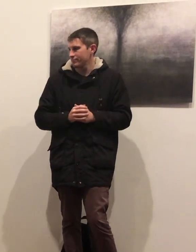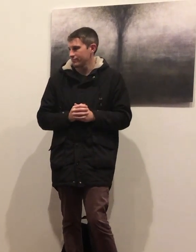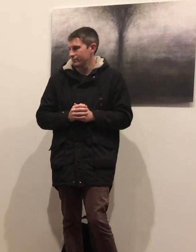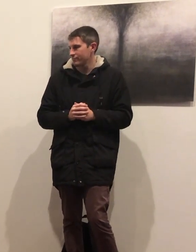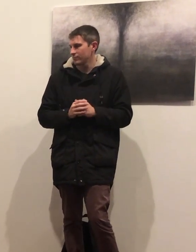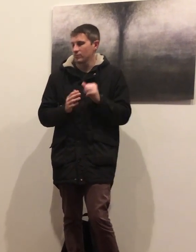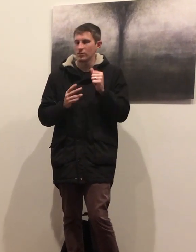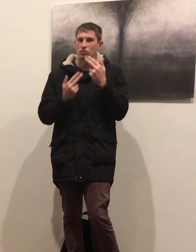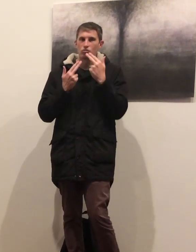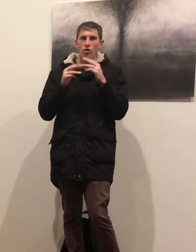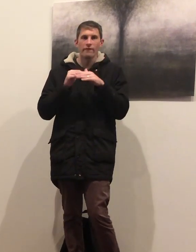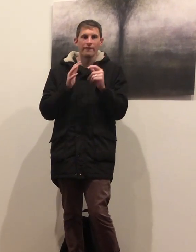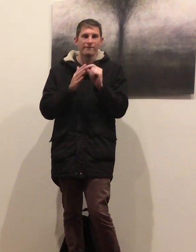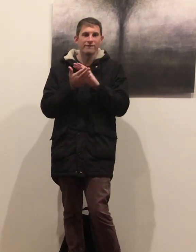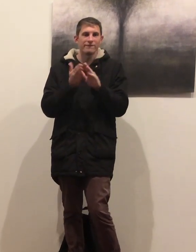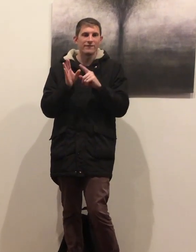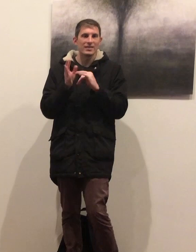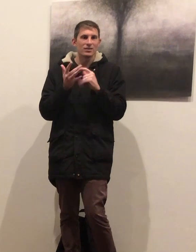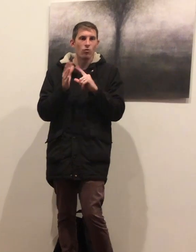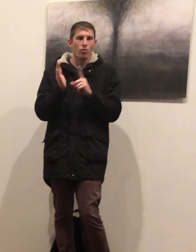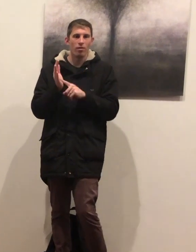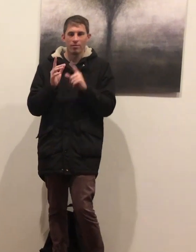The original booklet was in black and white.